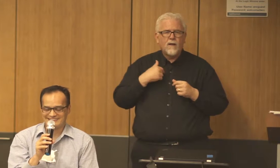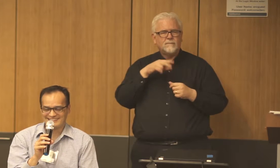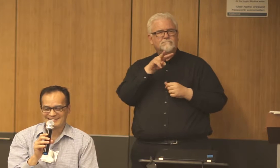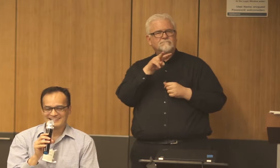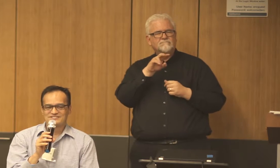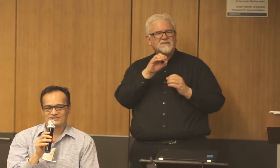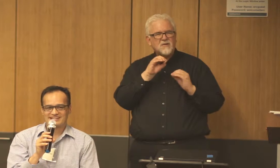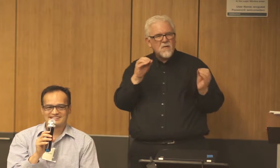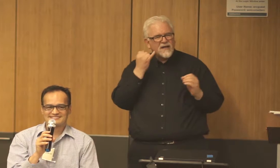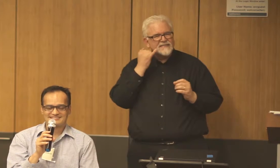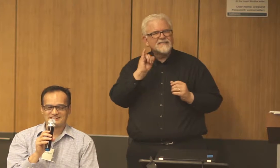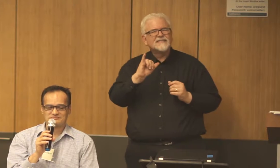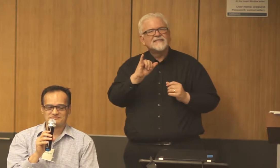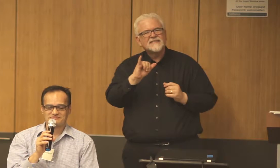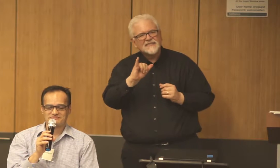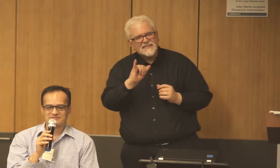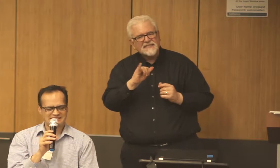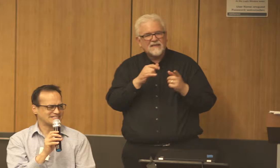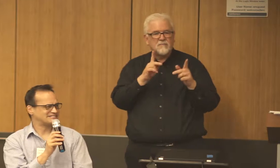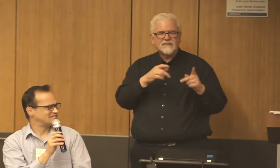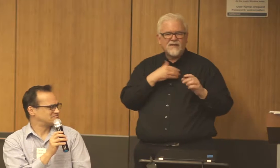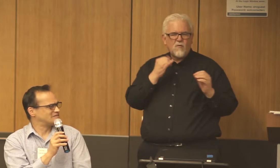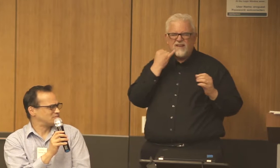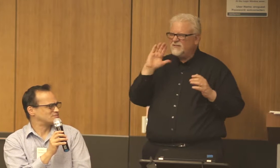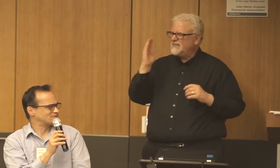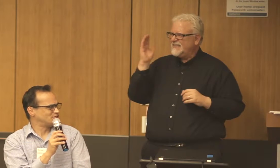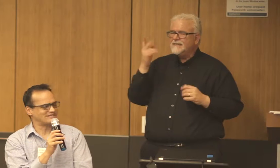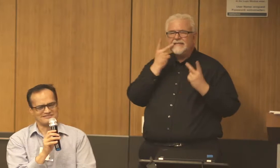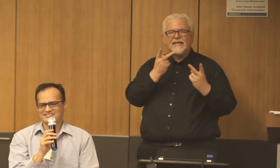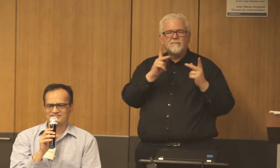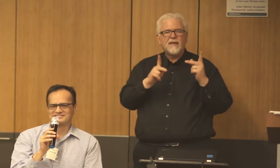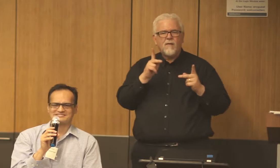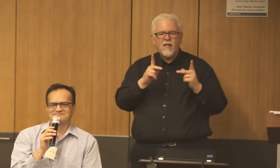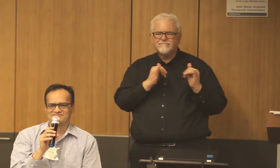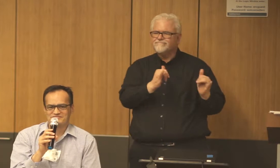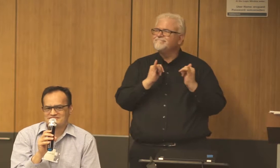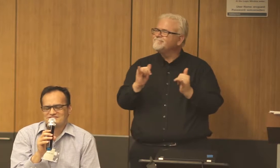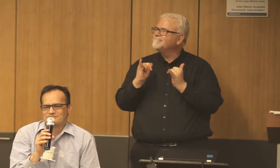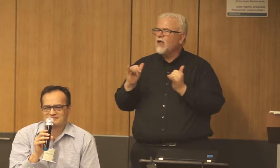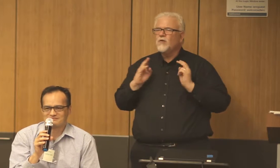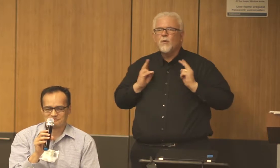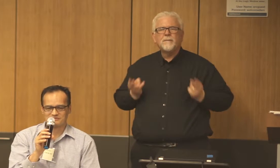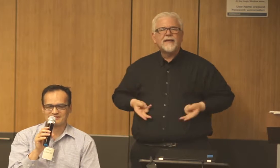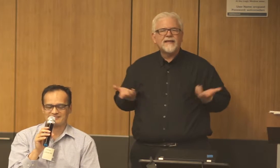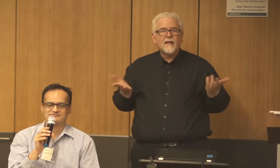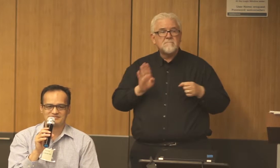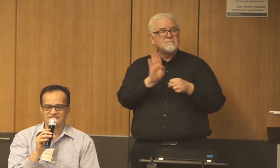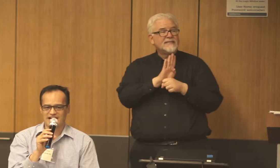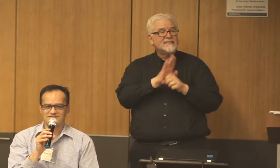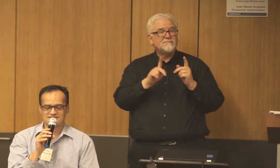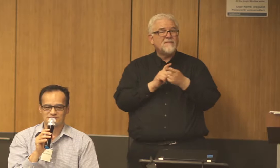idea. So I guess kind of just seeing people as more as human. These are just business people that